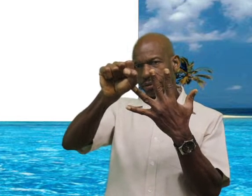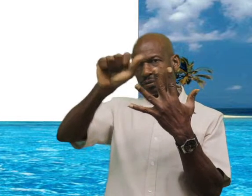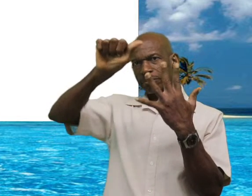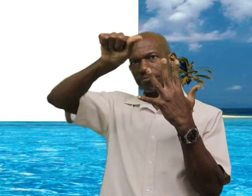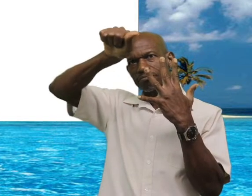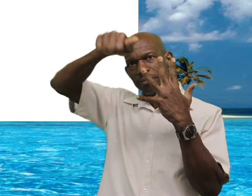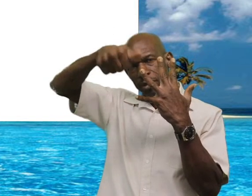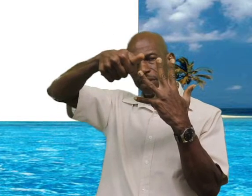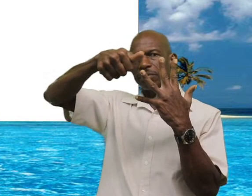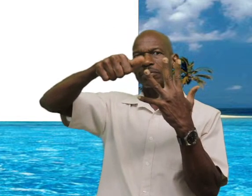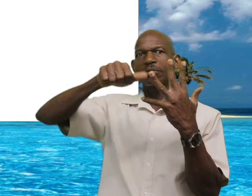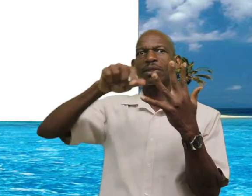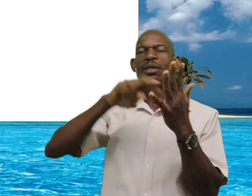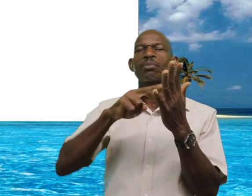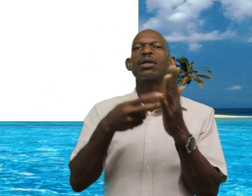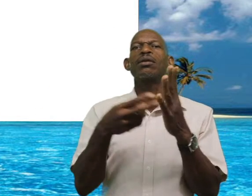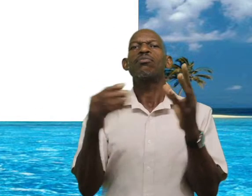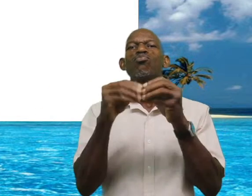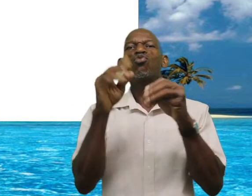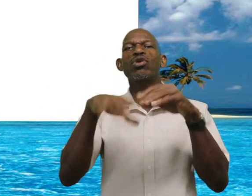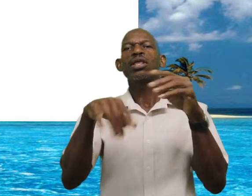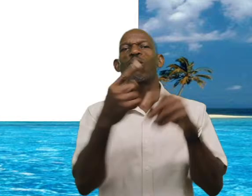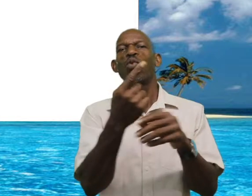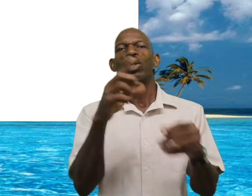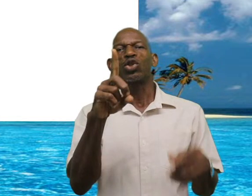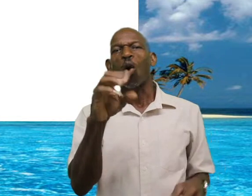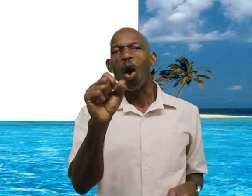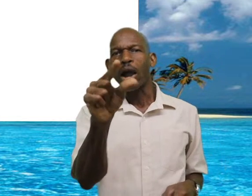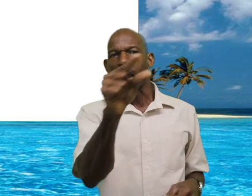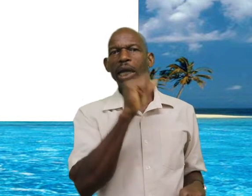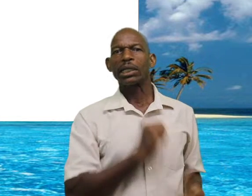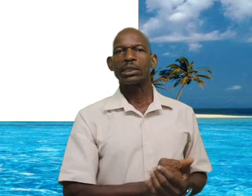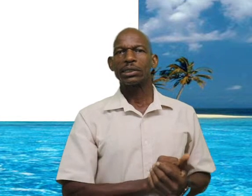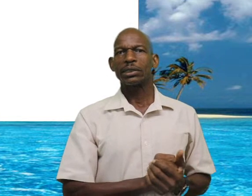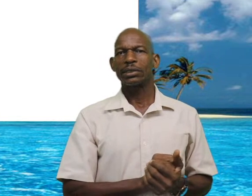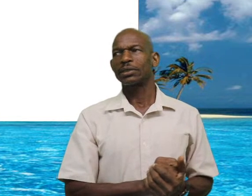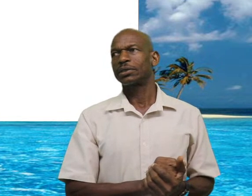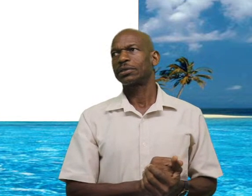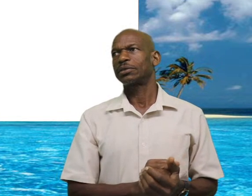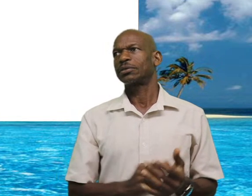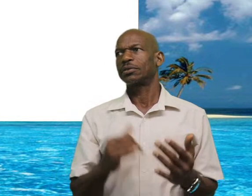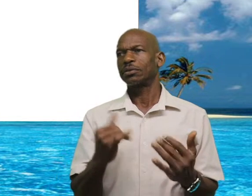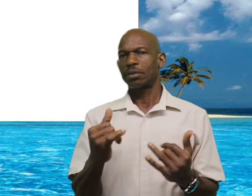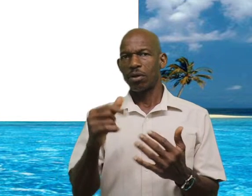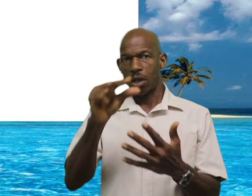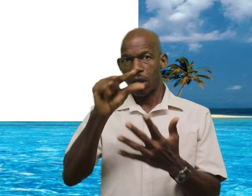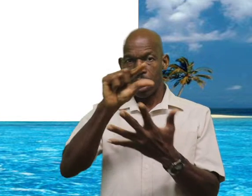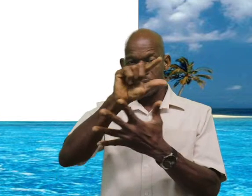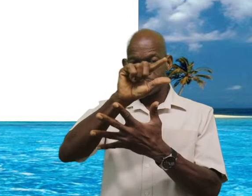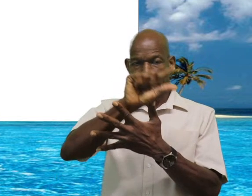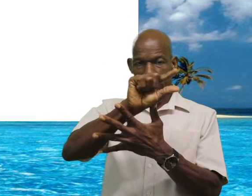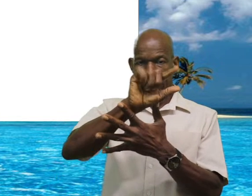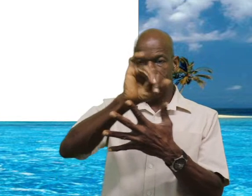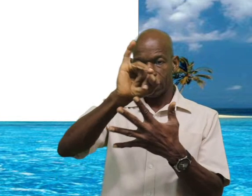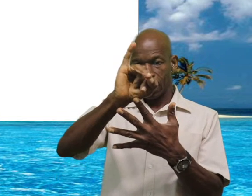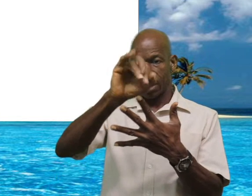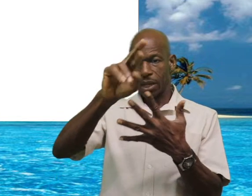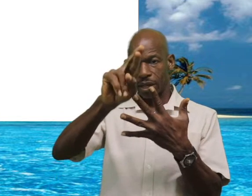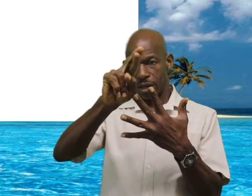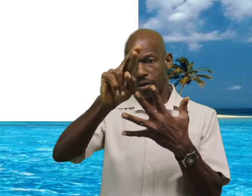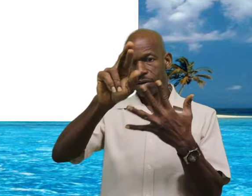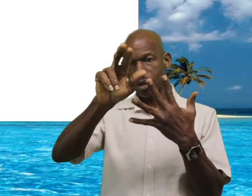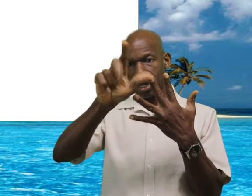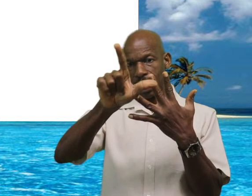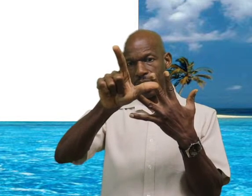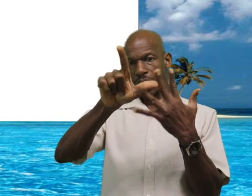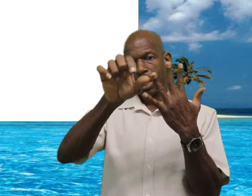You, as everyone else, you're using your eyes to observe this. Where do you put the apostrophe? When it is singular or when it is